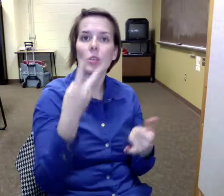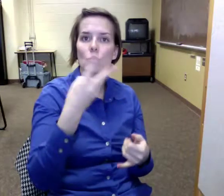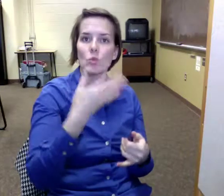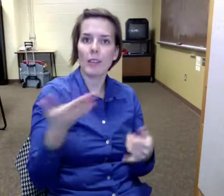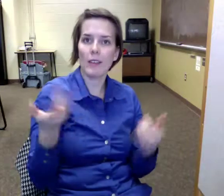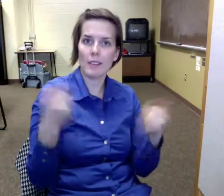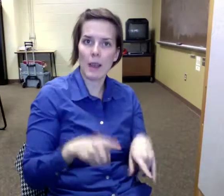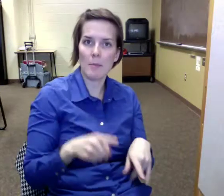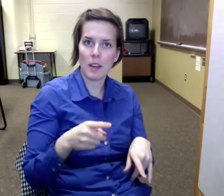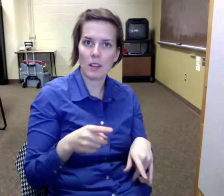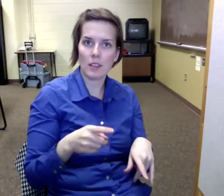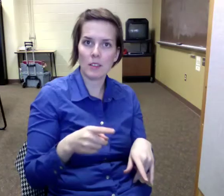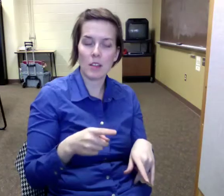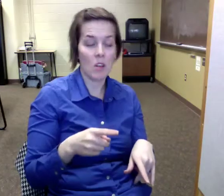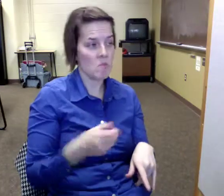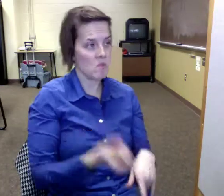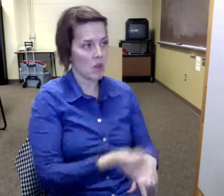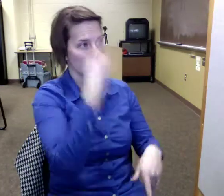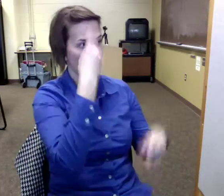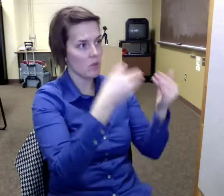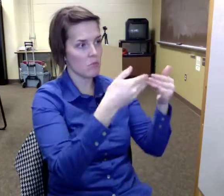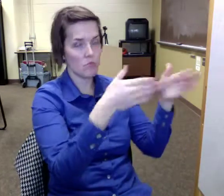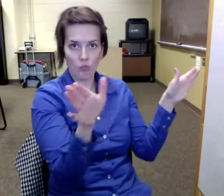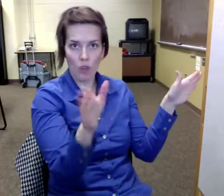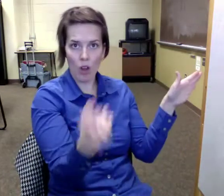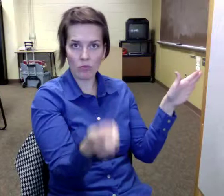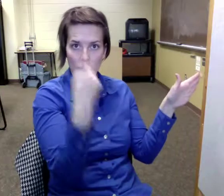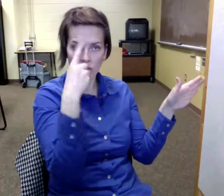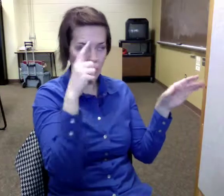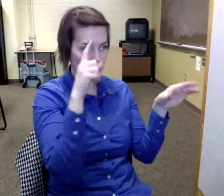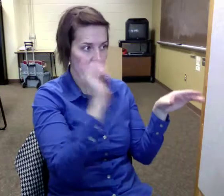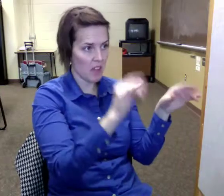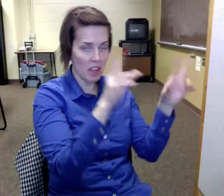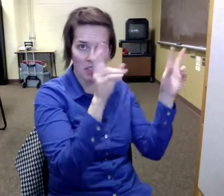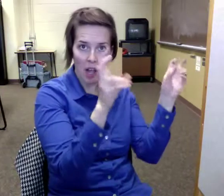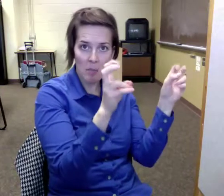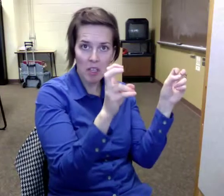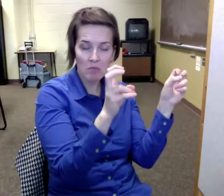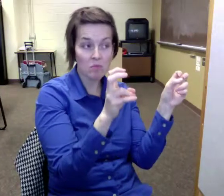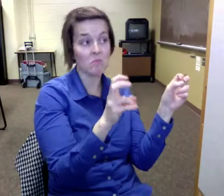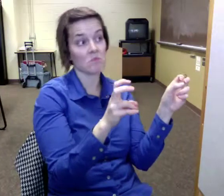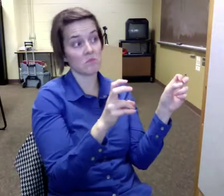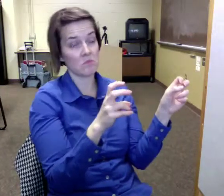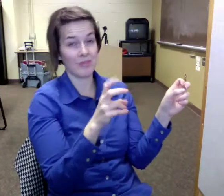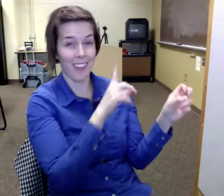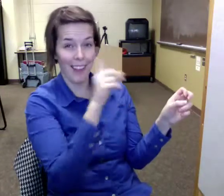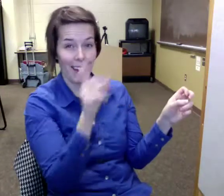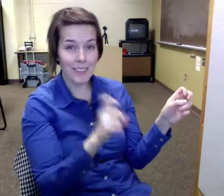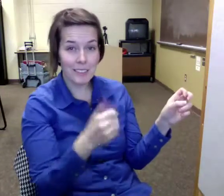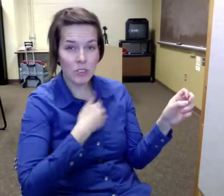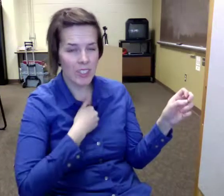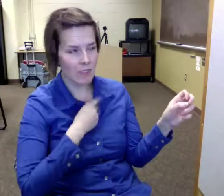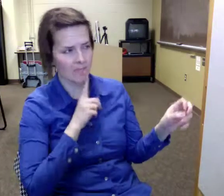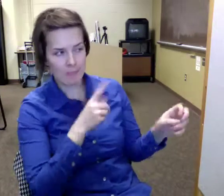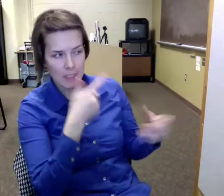you're getting a broad picture of the topic and testing out your interest in that topic. Am I really interested in doing a big research paper on this? And